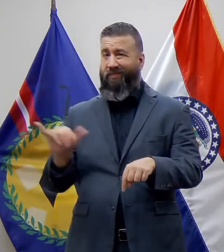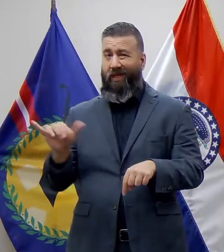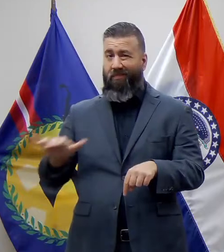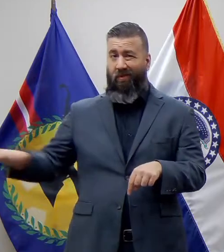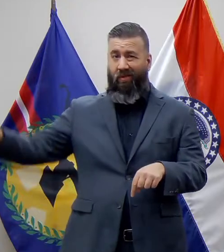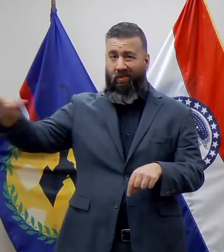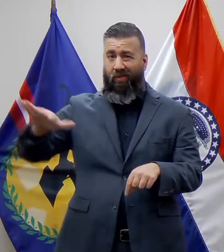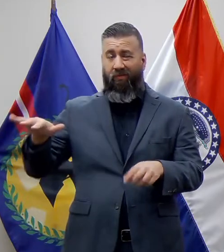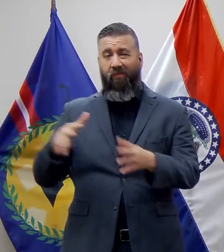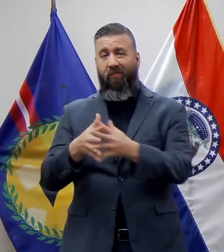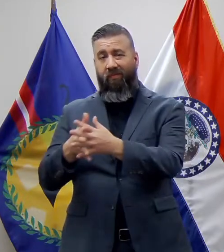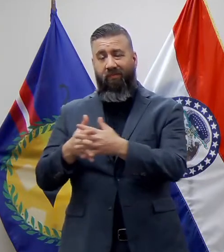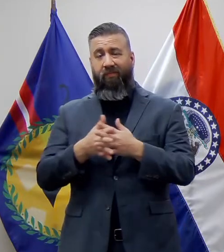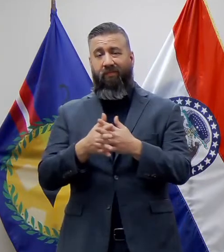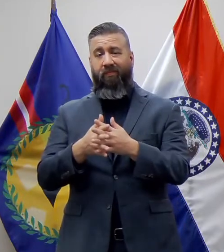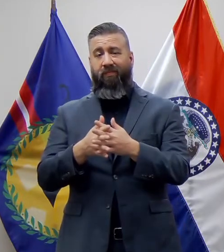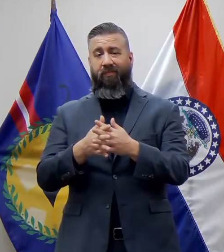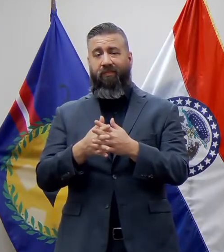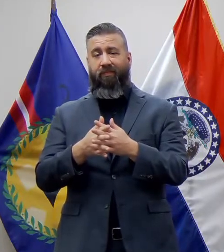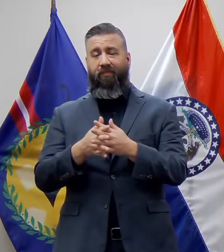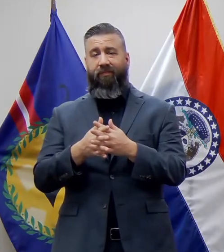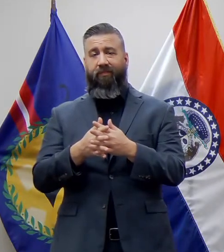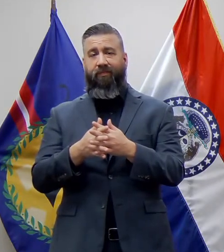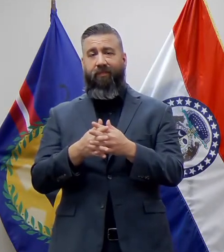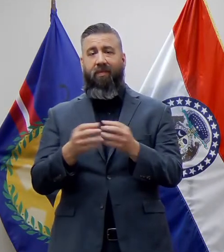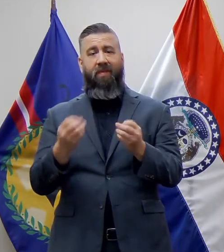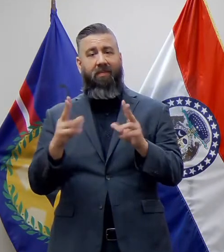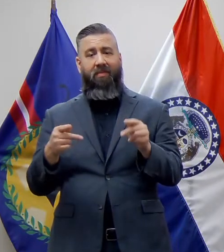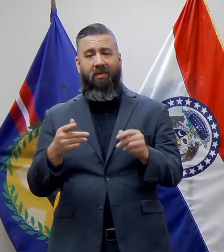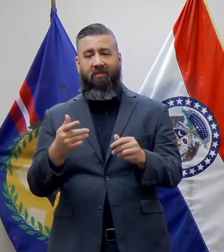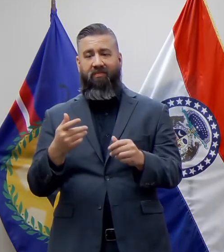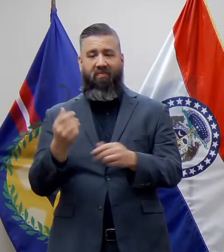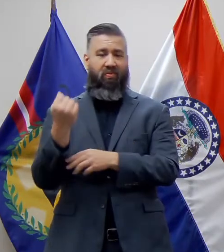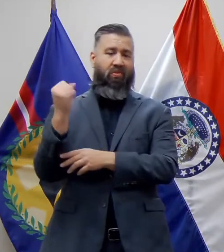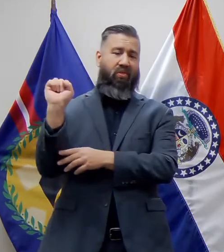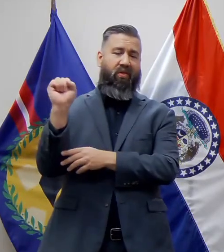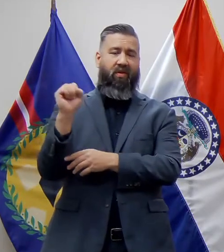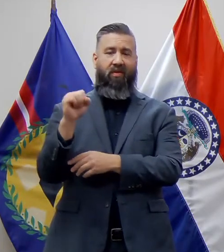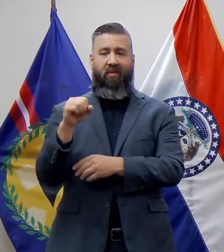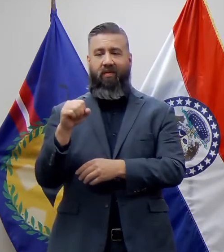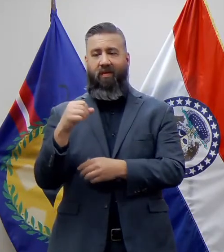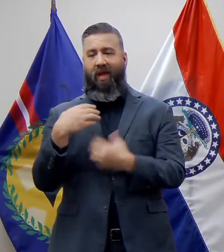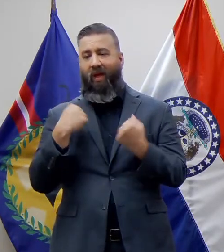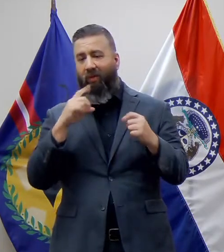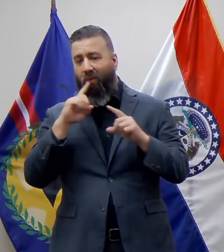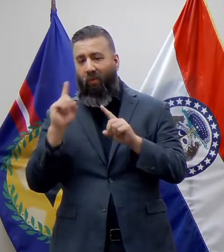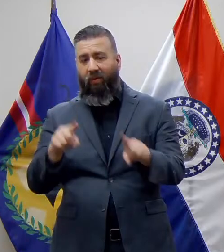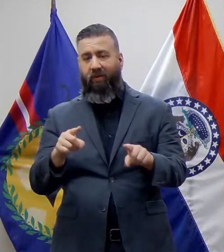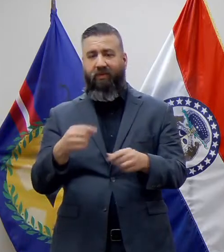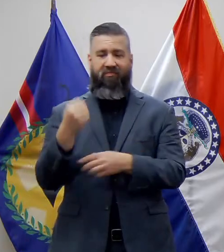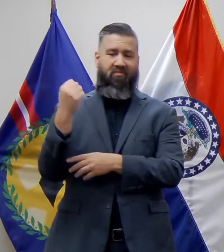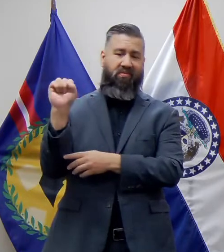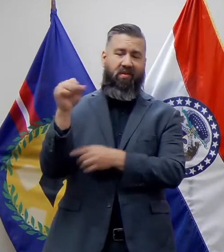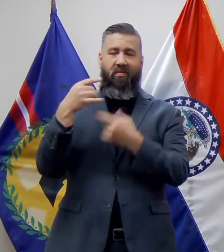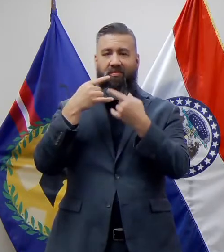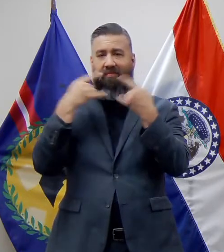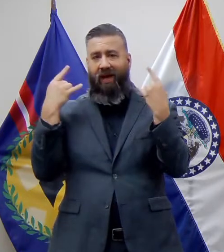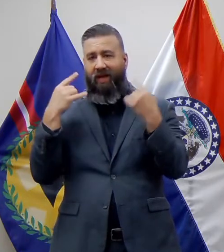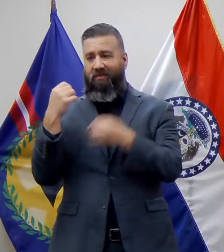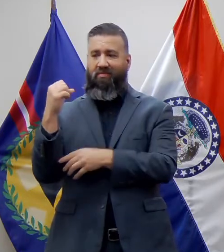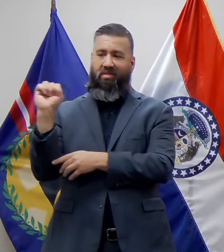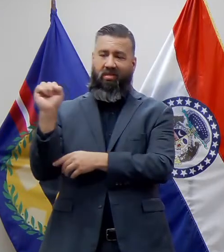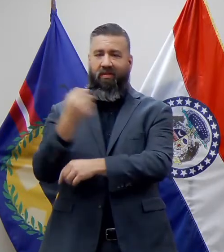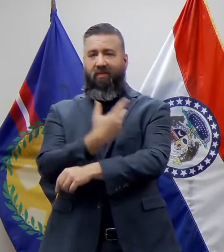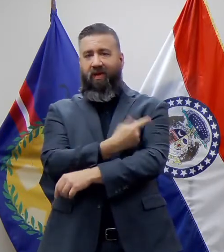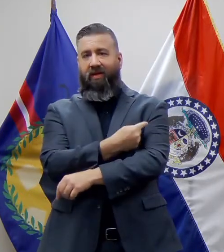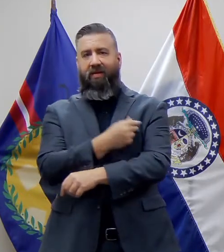country. You know, opposition to public health orders, opposition to masks, opposition to vaccines. We're just not